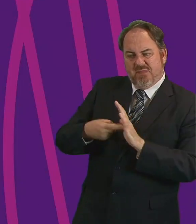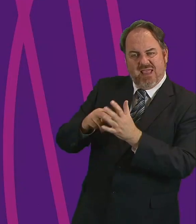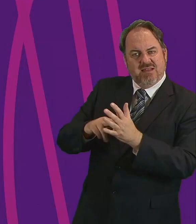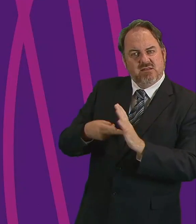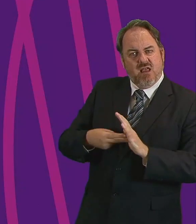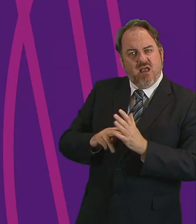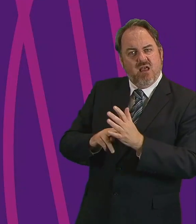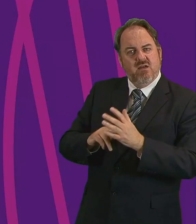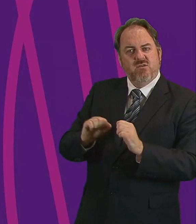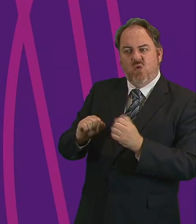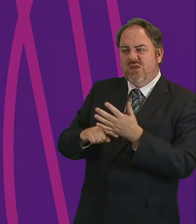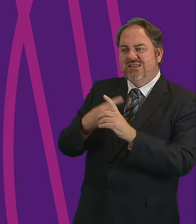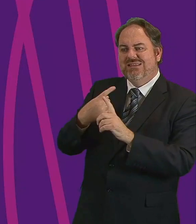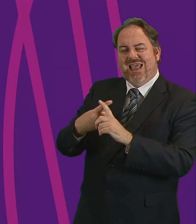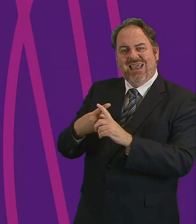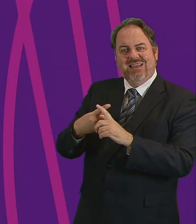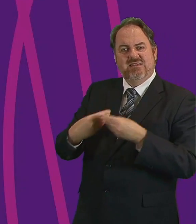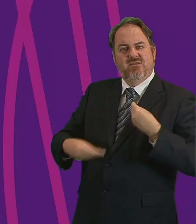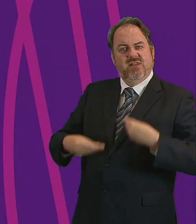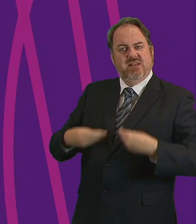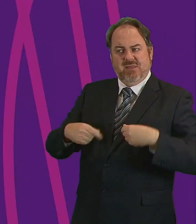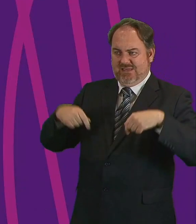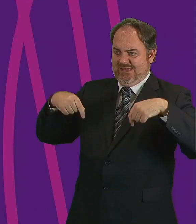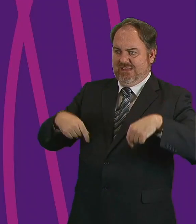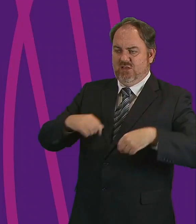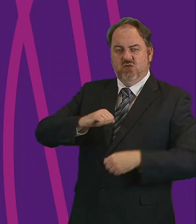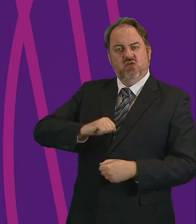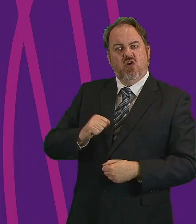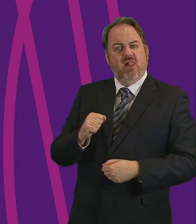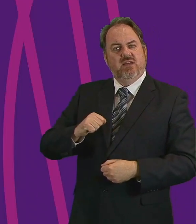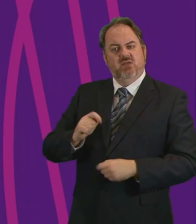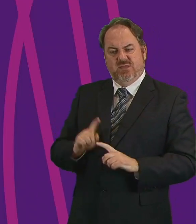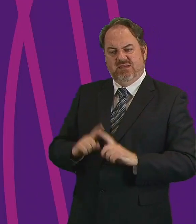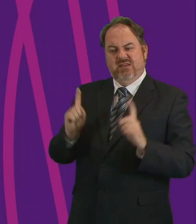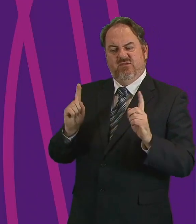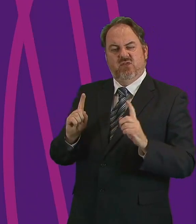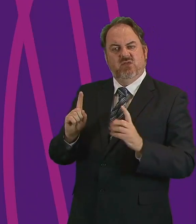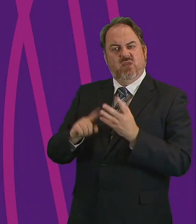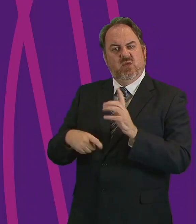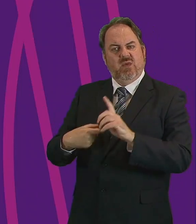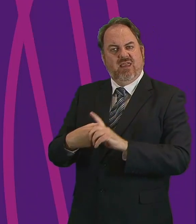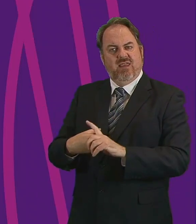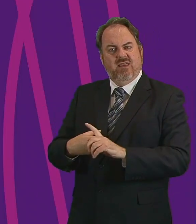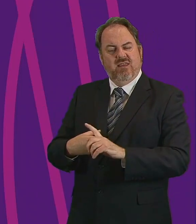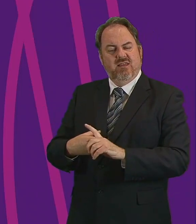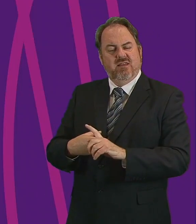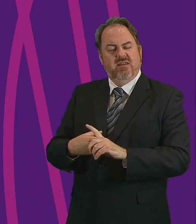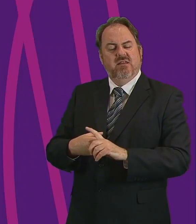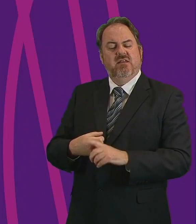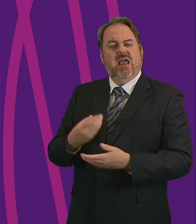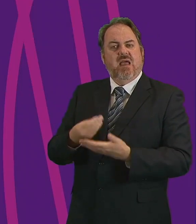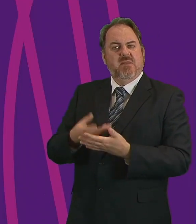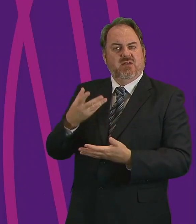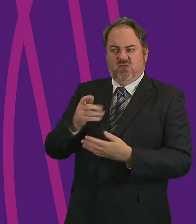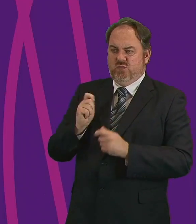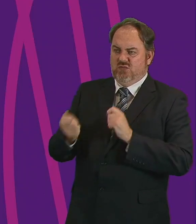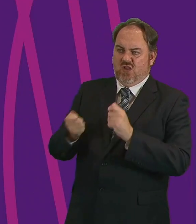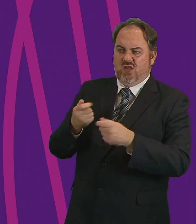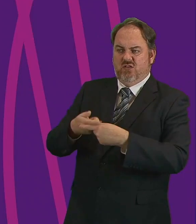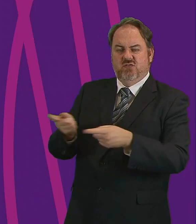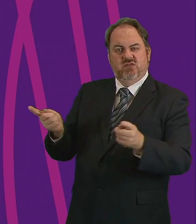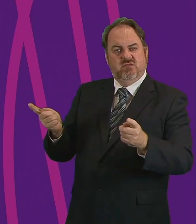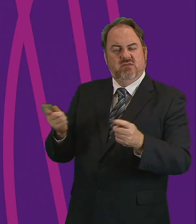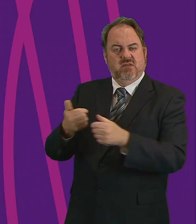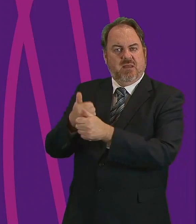of the fiscal flexibilities that she seeks. We are prepared to support